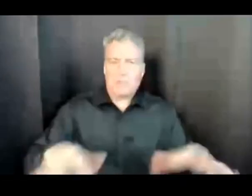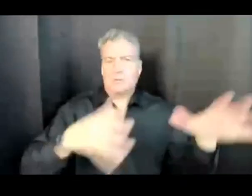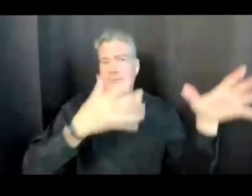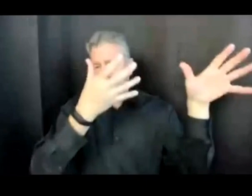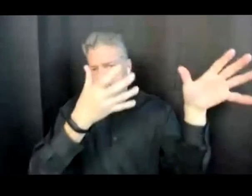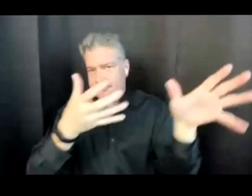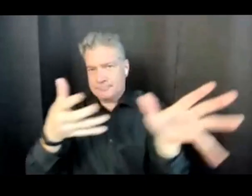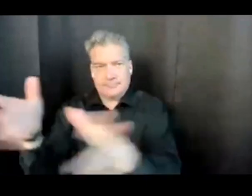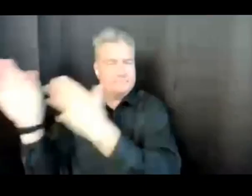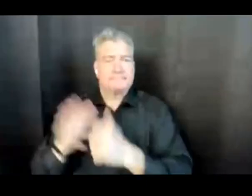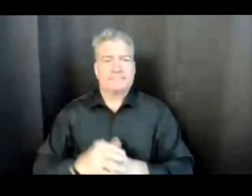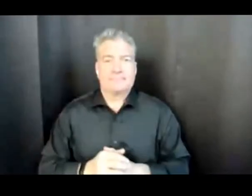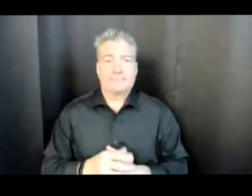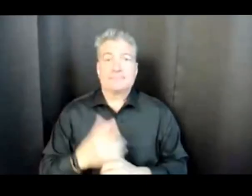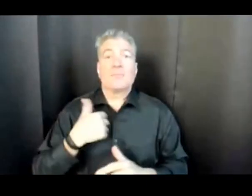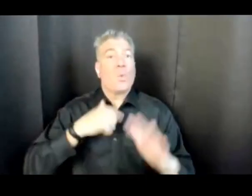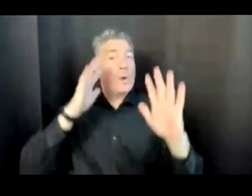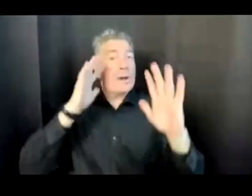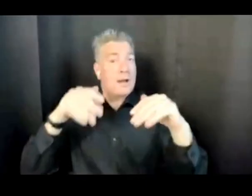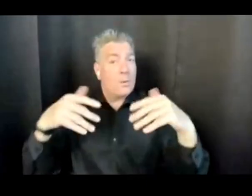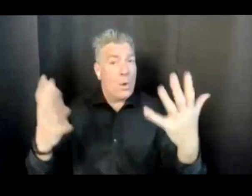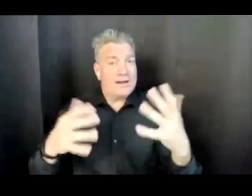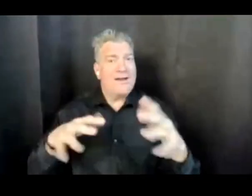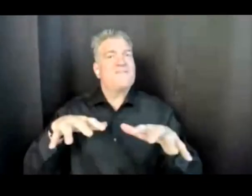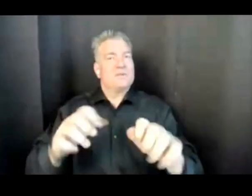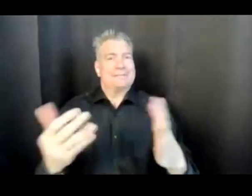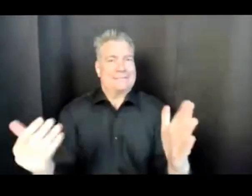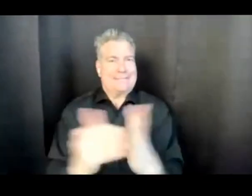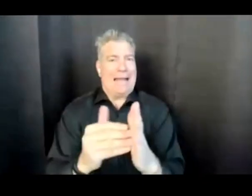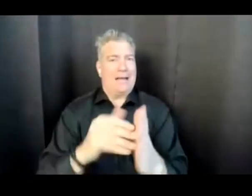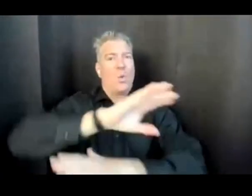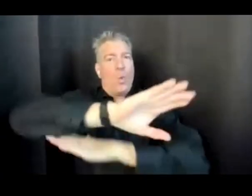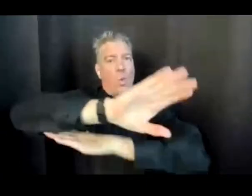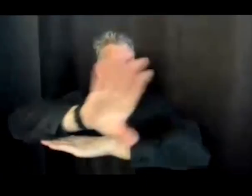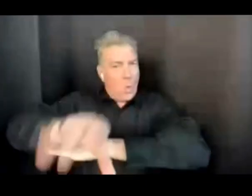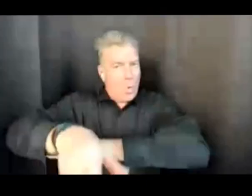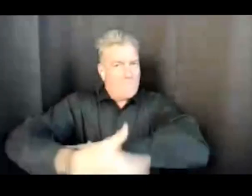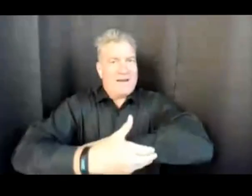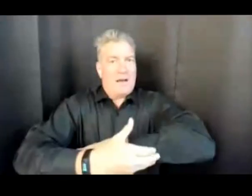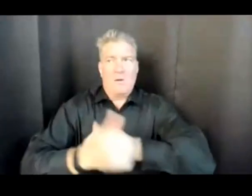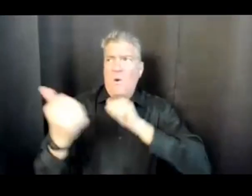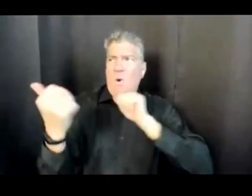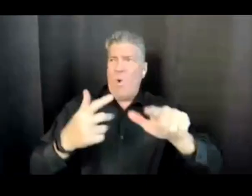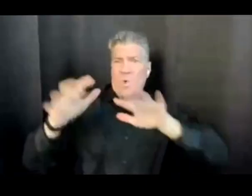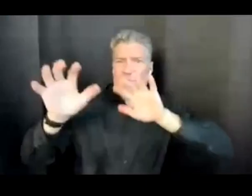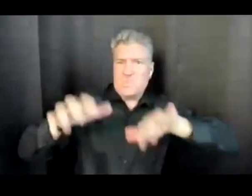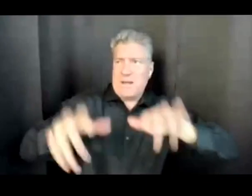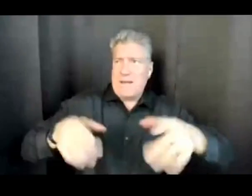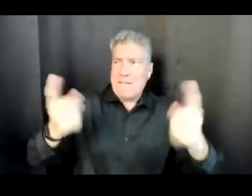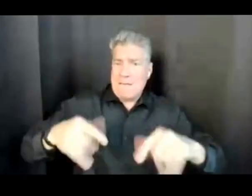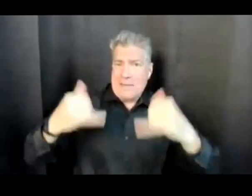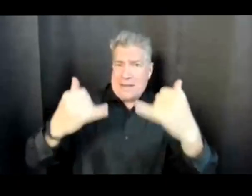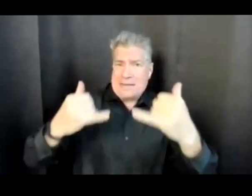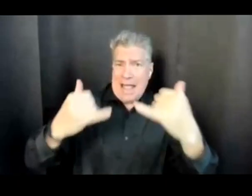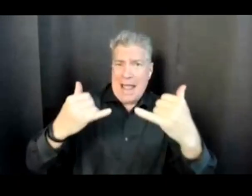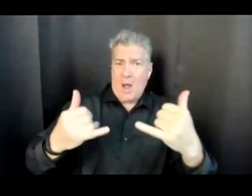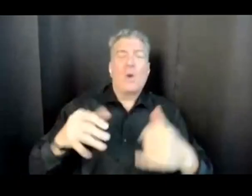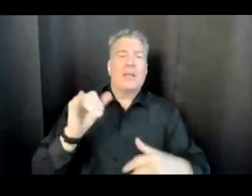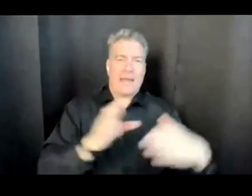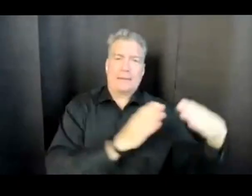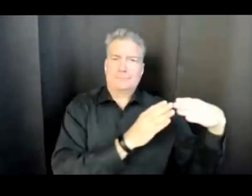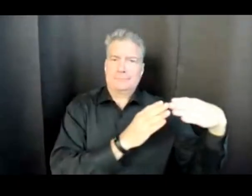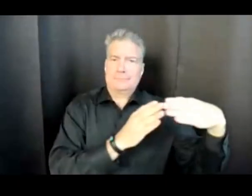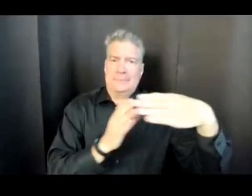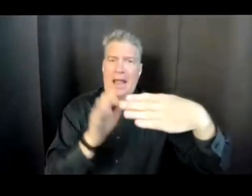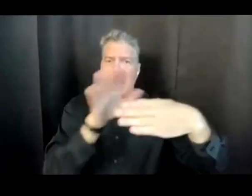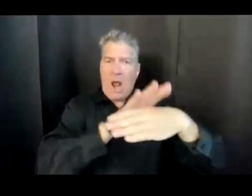We do expect a refreeze tonight of the precipitation that's coming in now, especially in that wedge area.